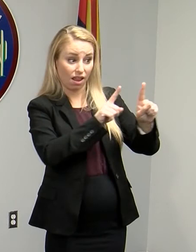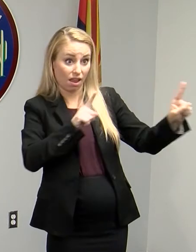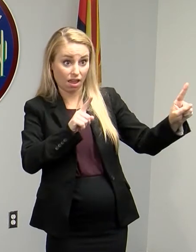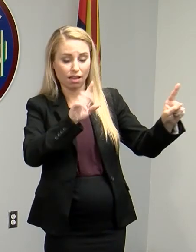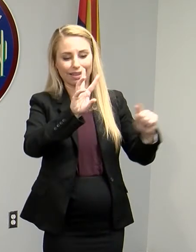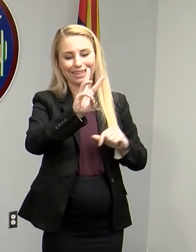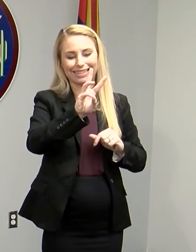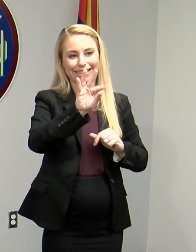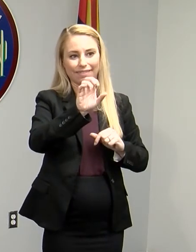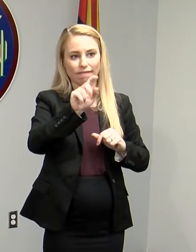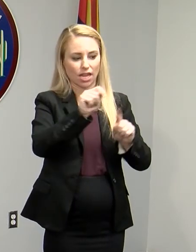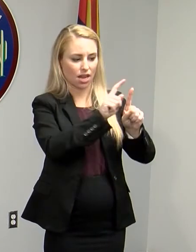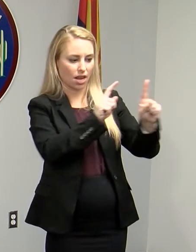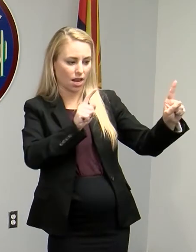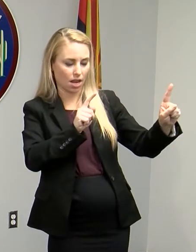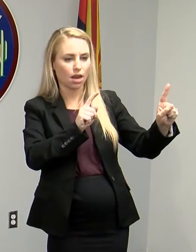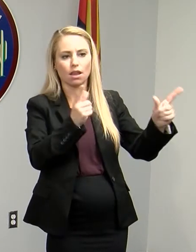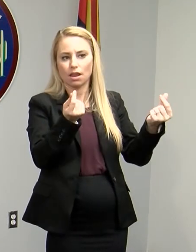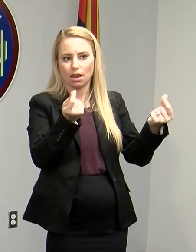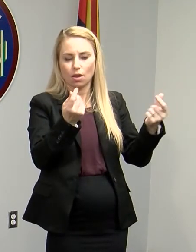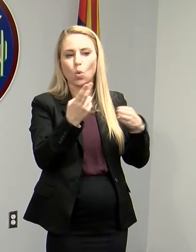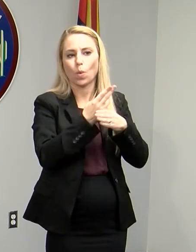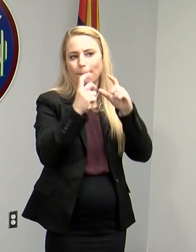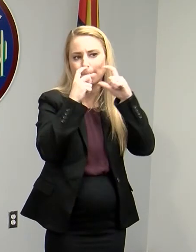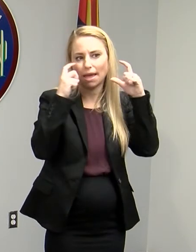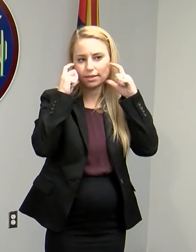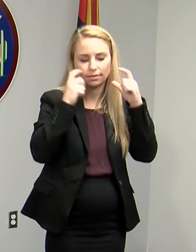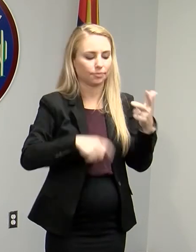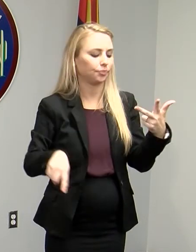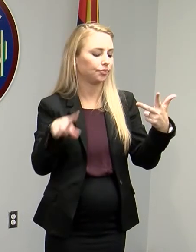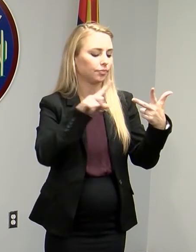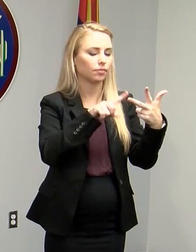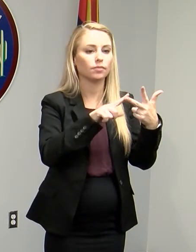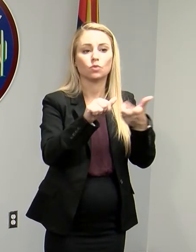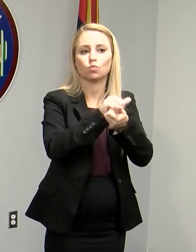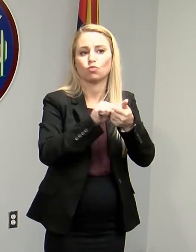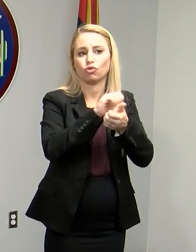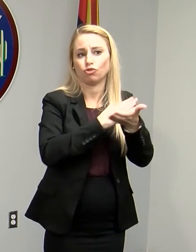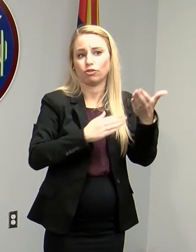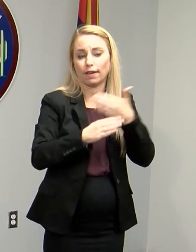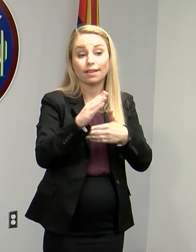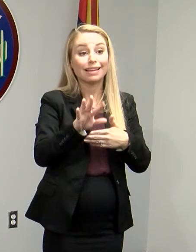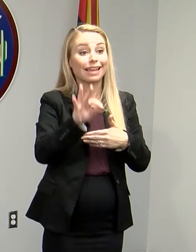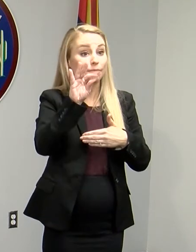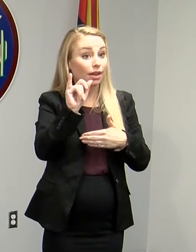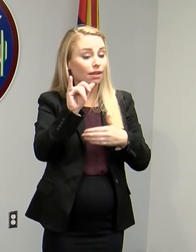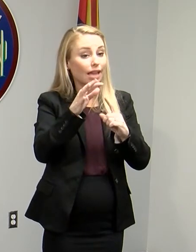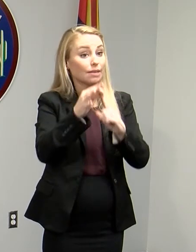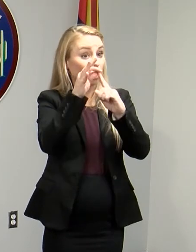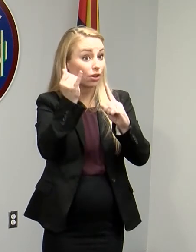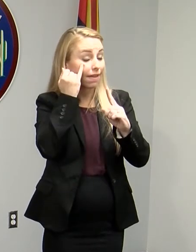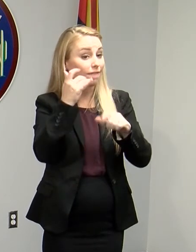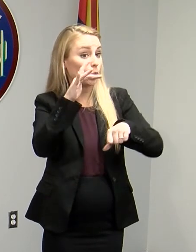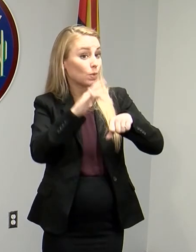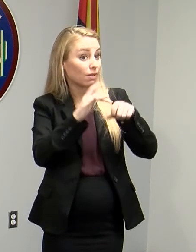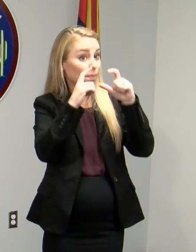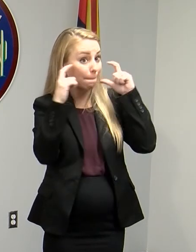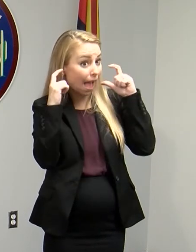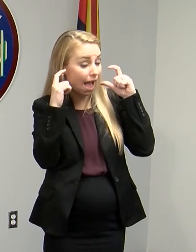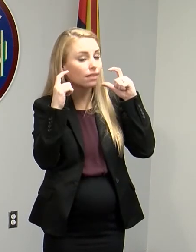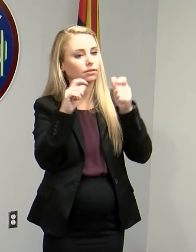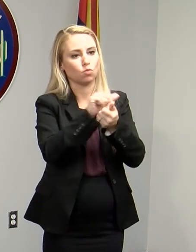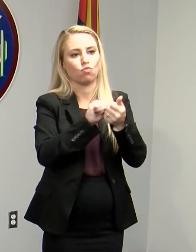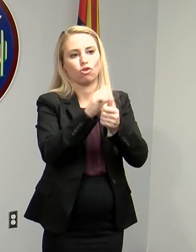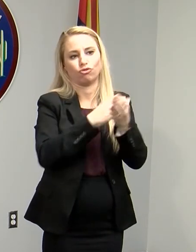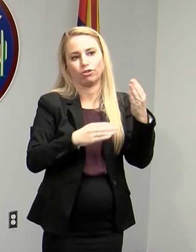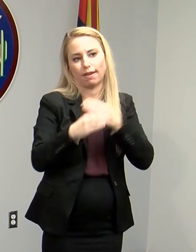of distance. Third, wash your hands frequently, especially after you touch your mask. And finally, please